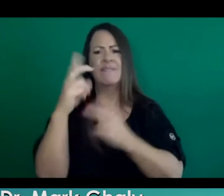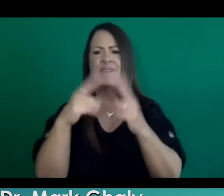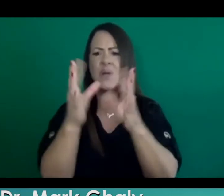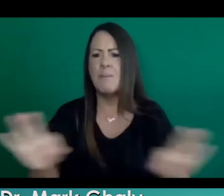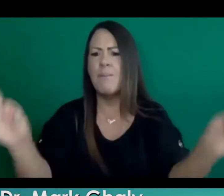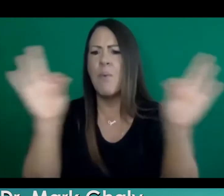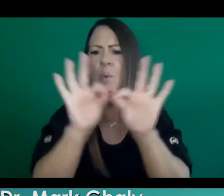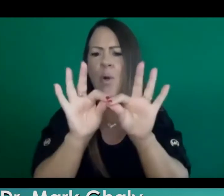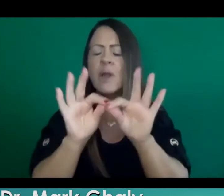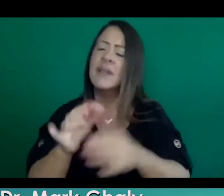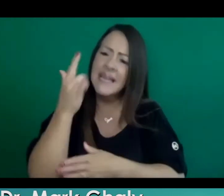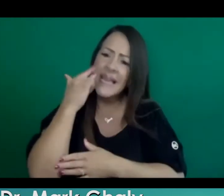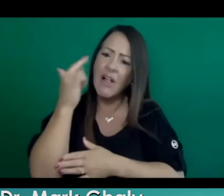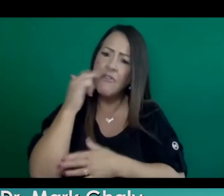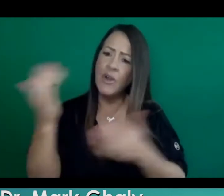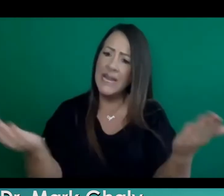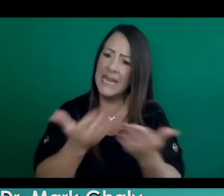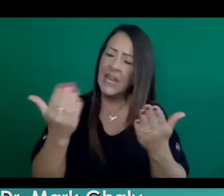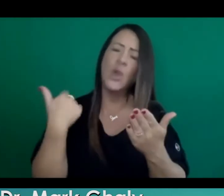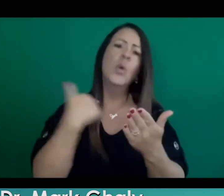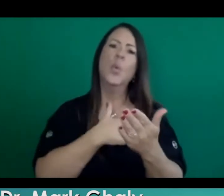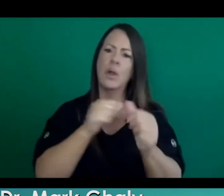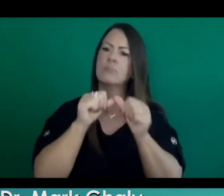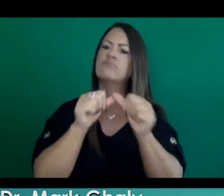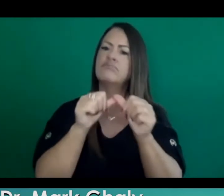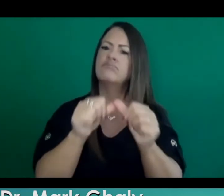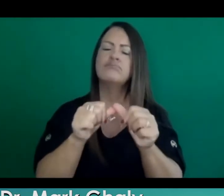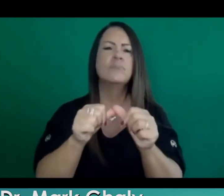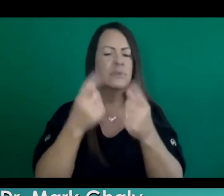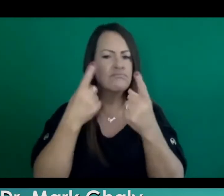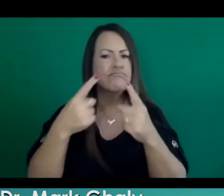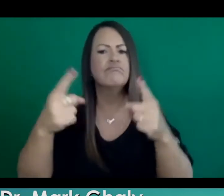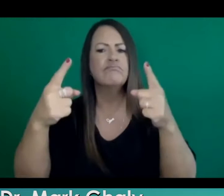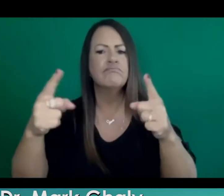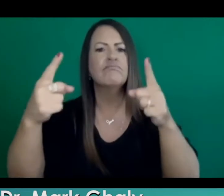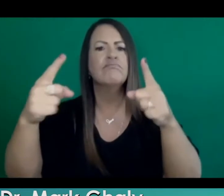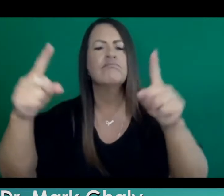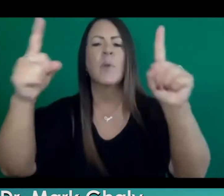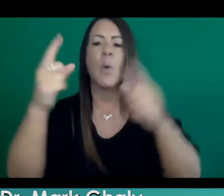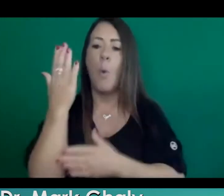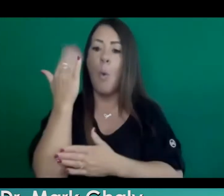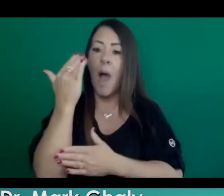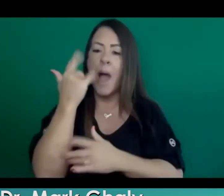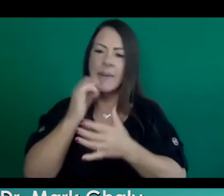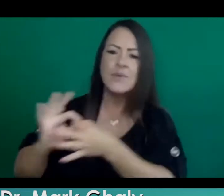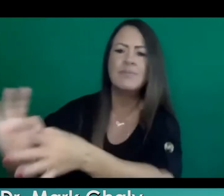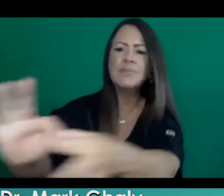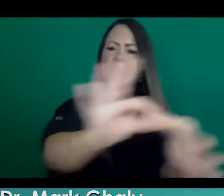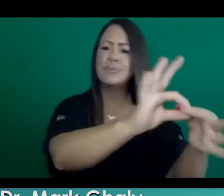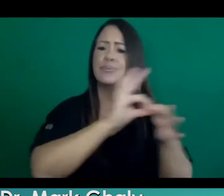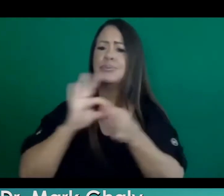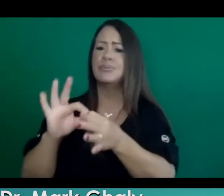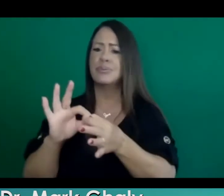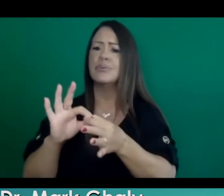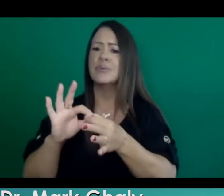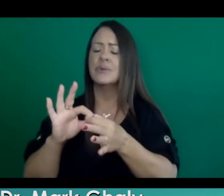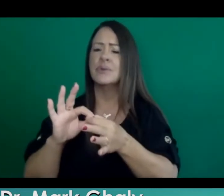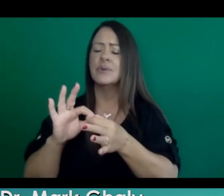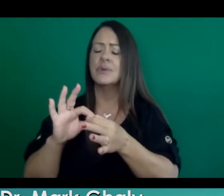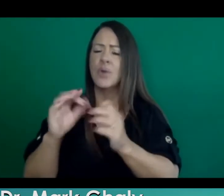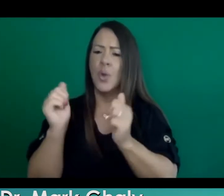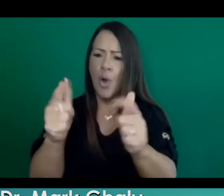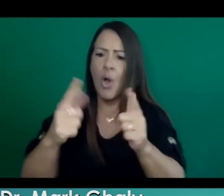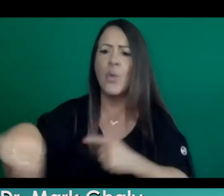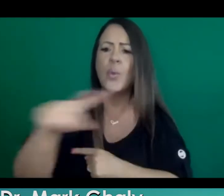California consistently and constantly comes through because of the efforts of us as individuals. And just as we came